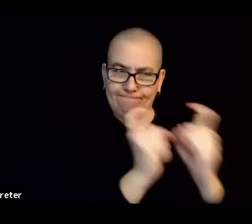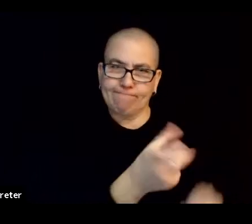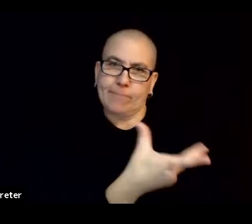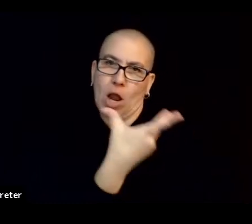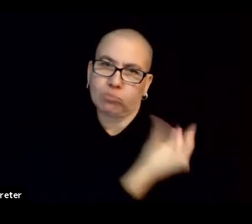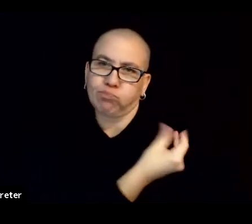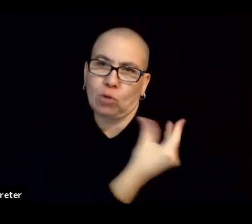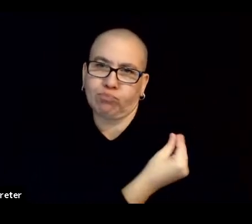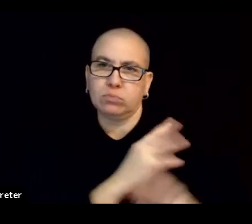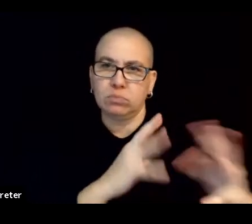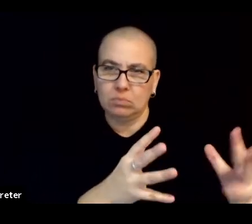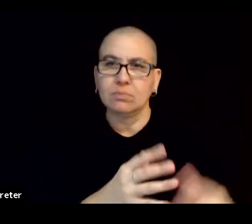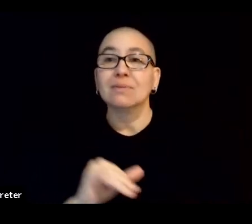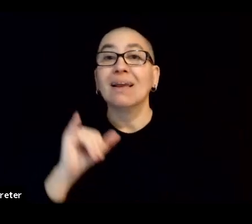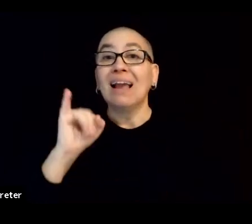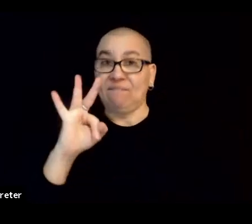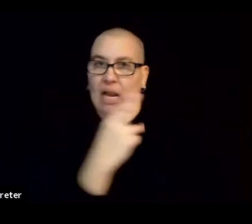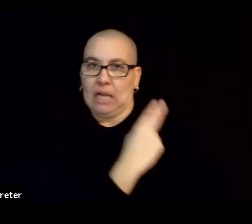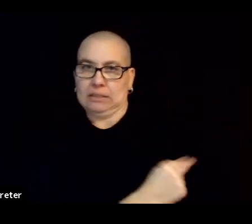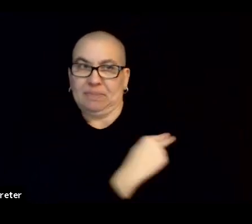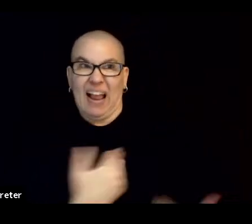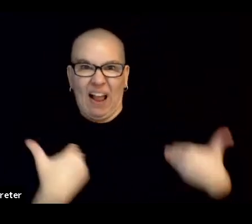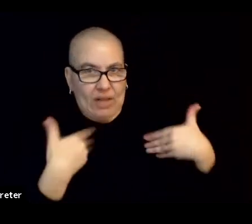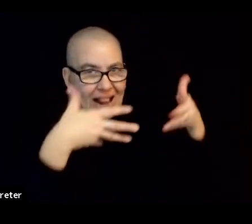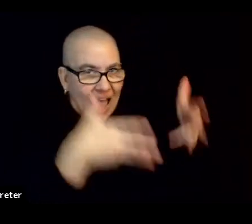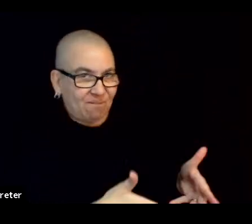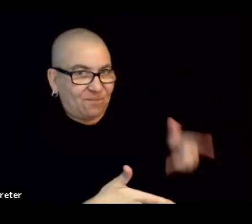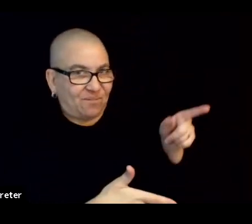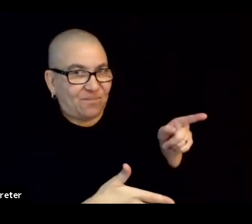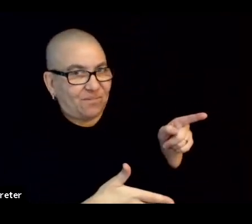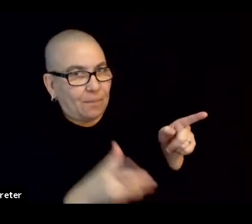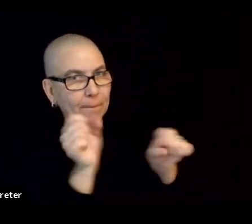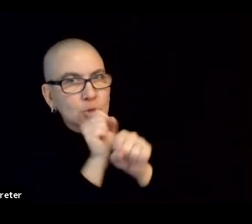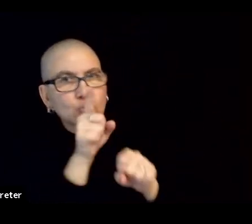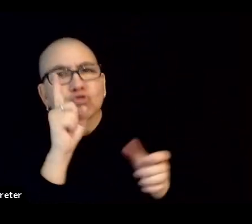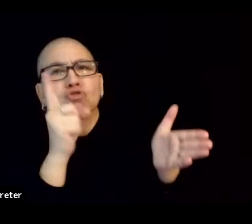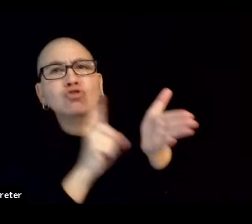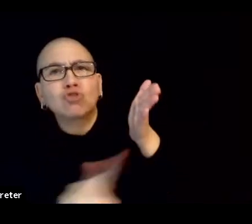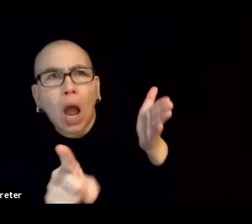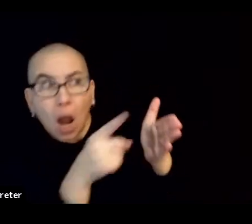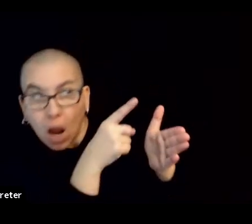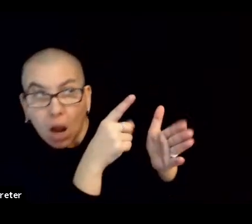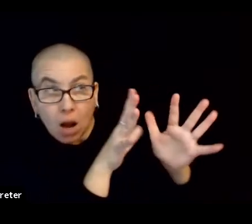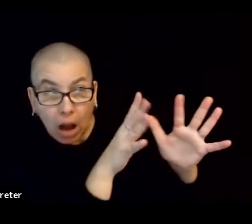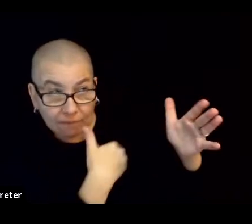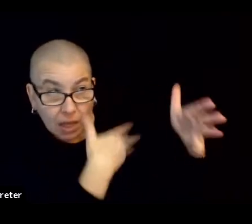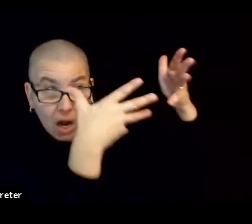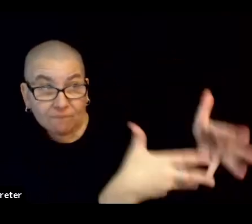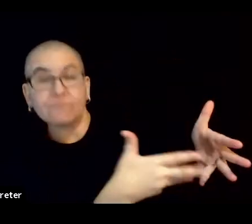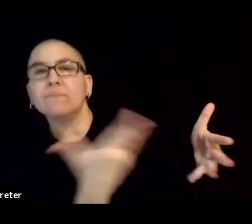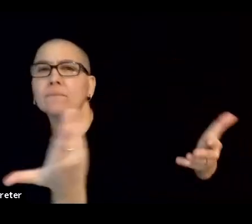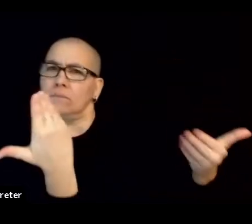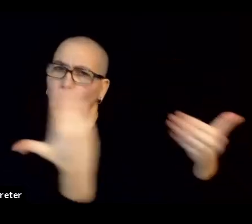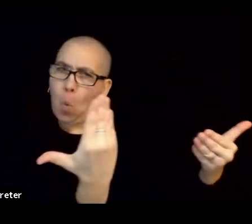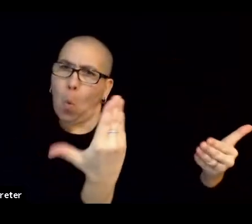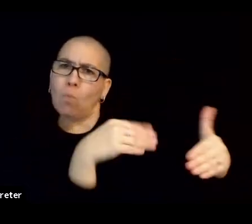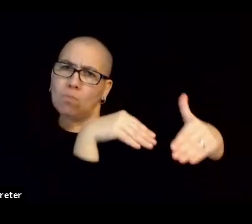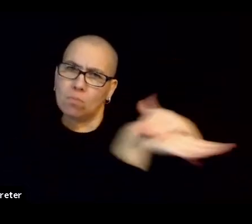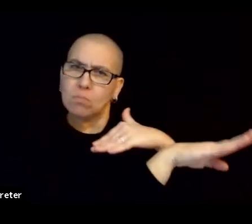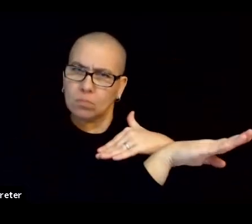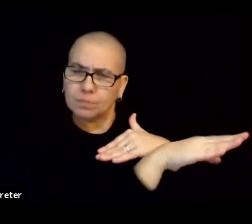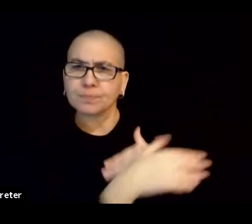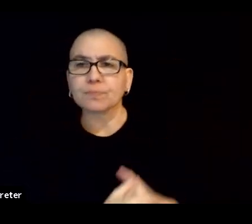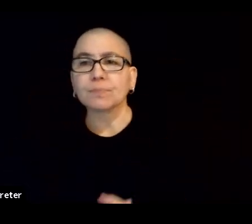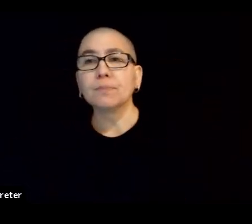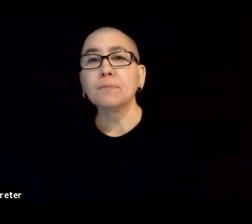do that, while still making progress on the 1A population, healthcare providers and long-term care residents and